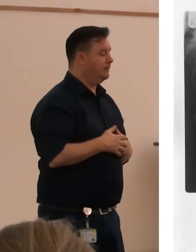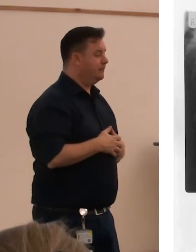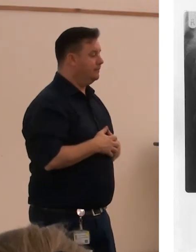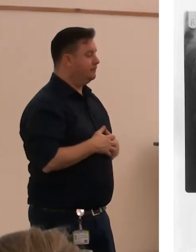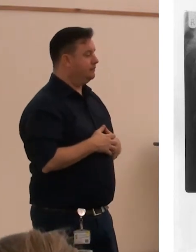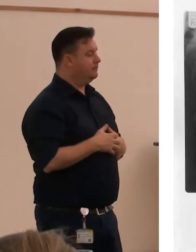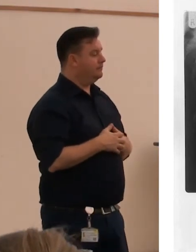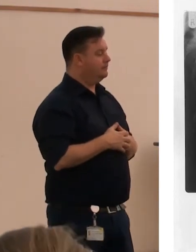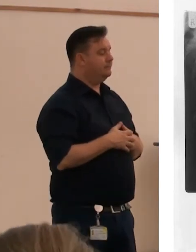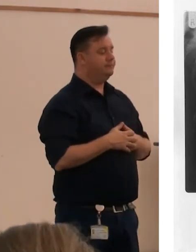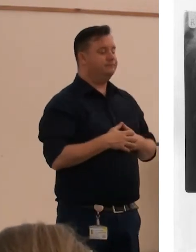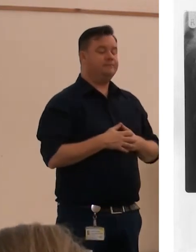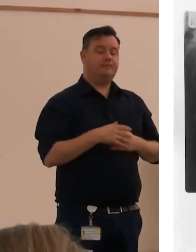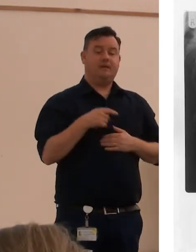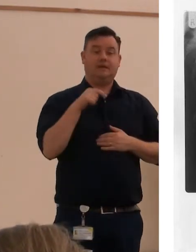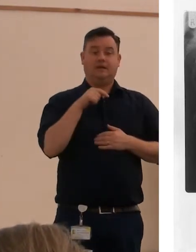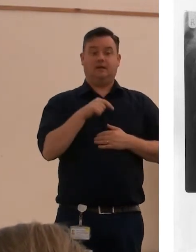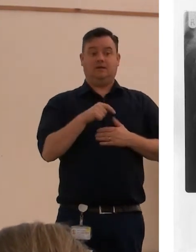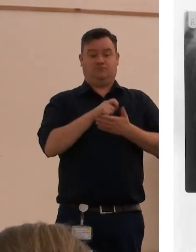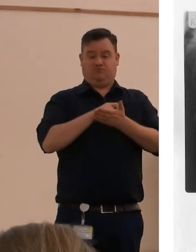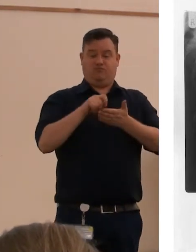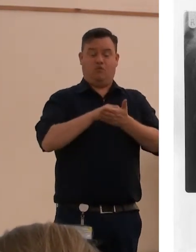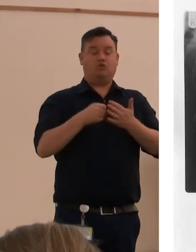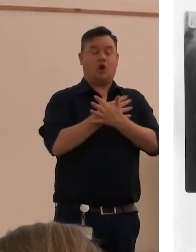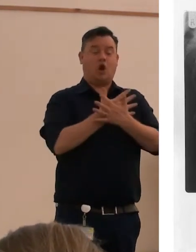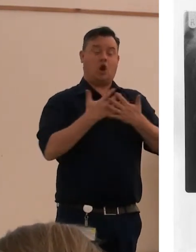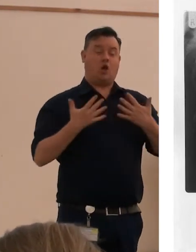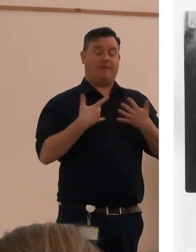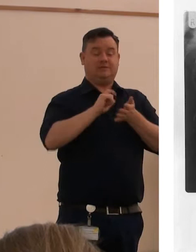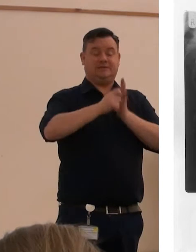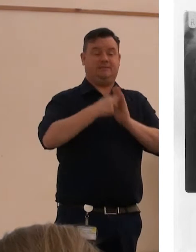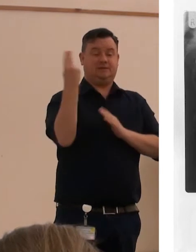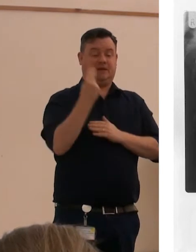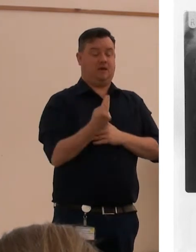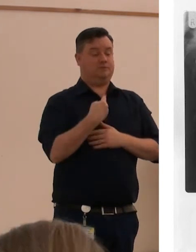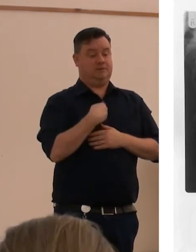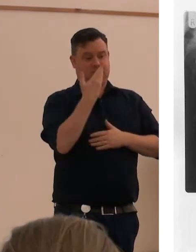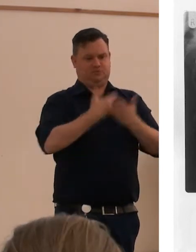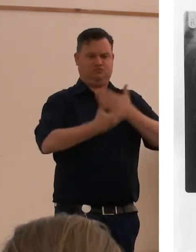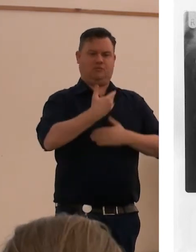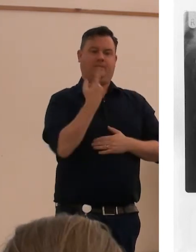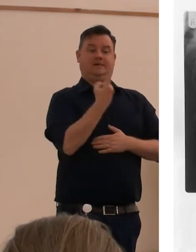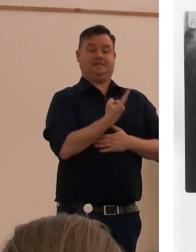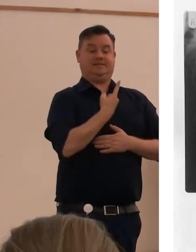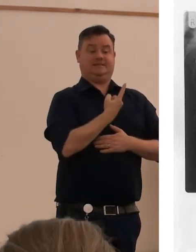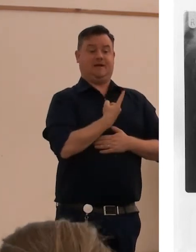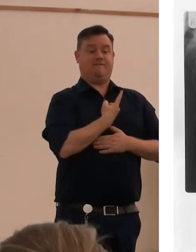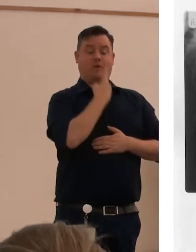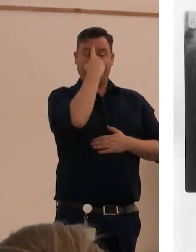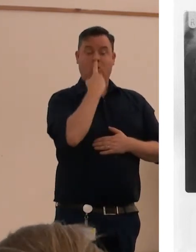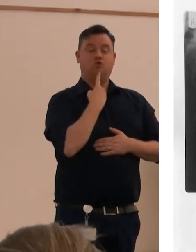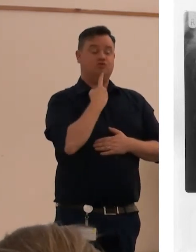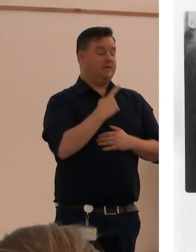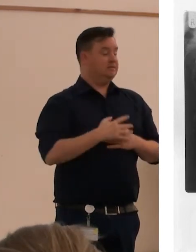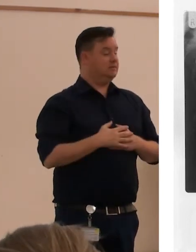lot about disability arts in various weekends. He described it as a self-portrait, my self-portrait. And